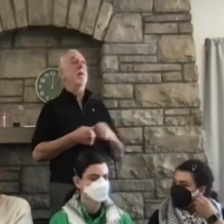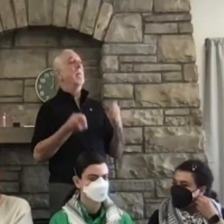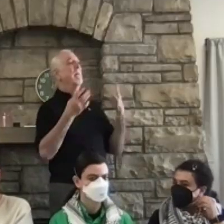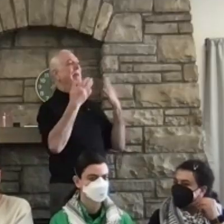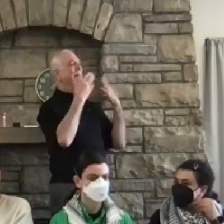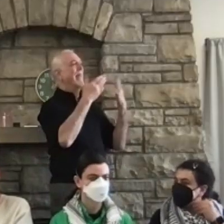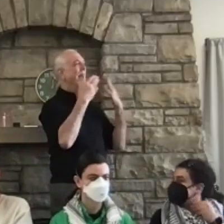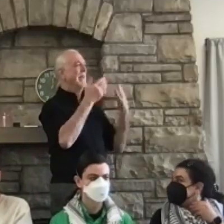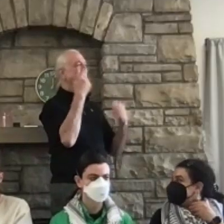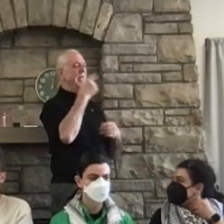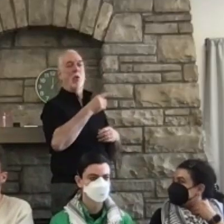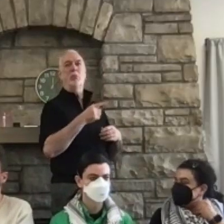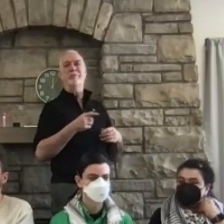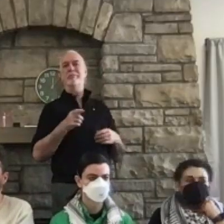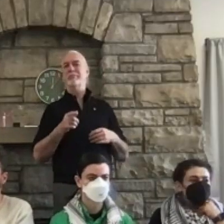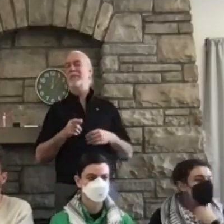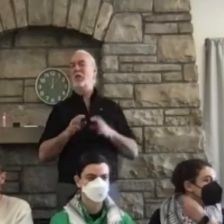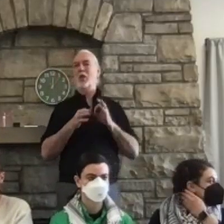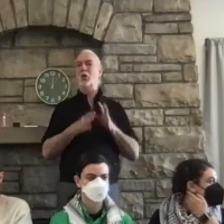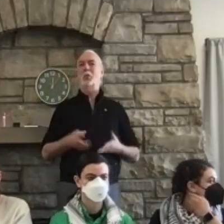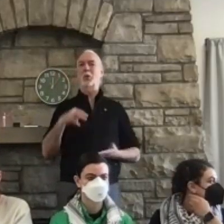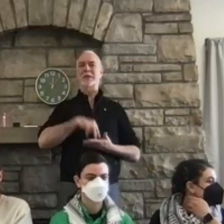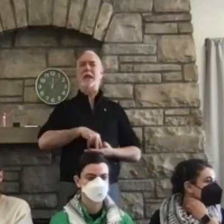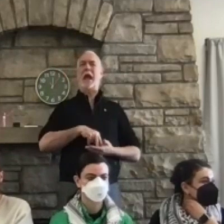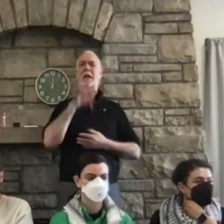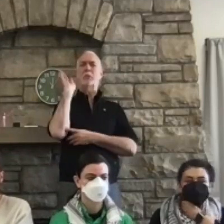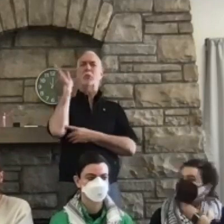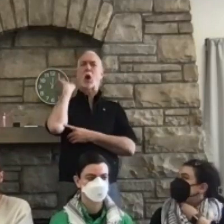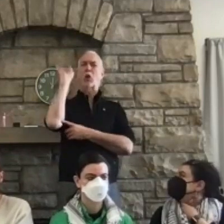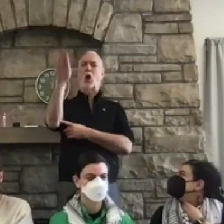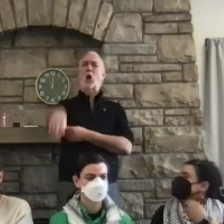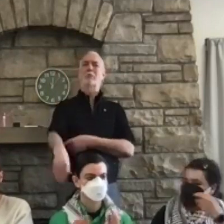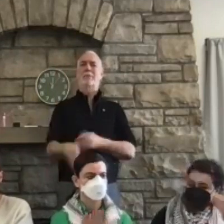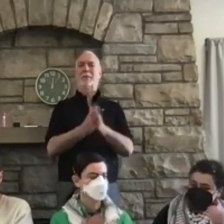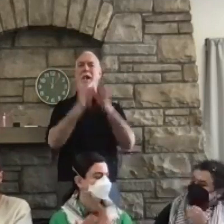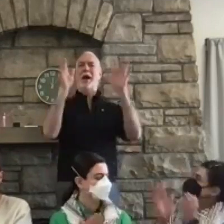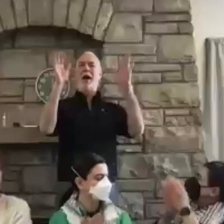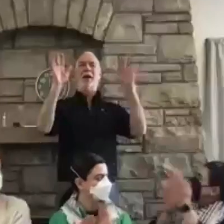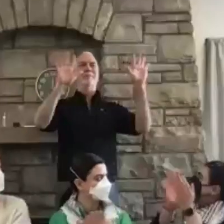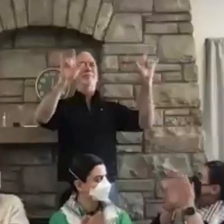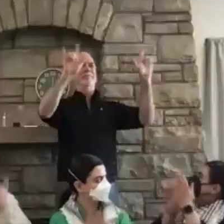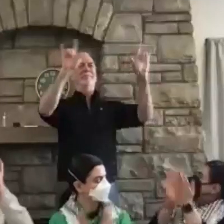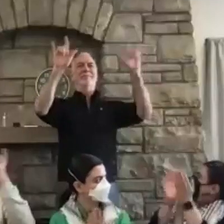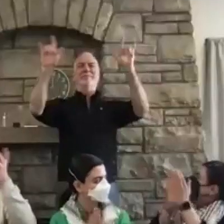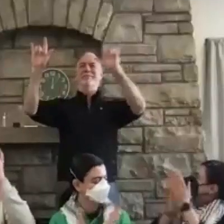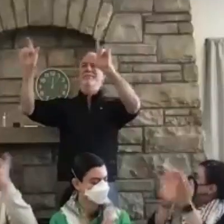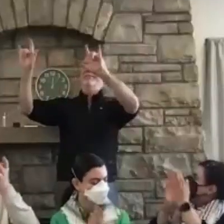many, many thanks for Alan for standing up here for the duration. Can we give a round of